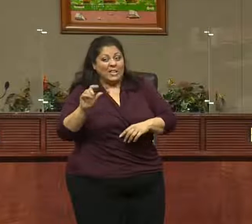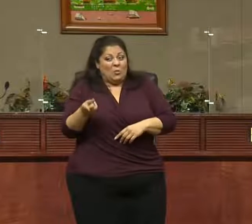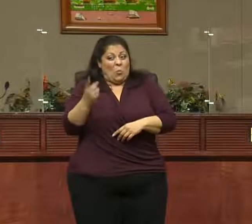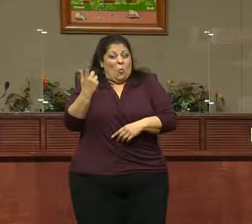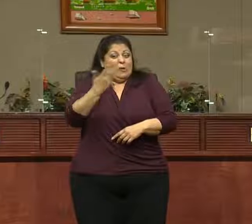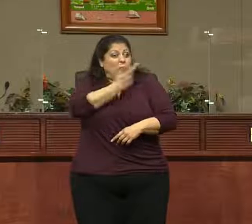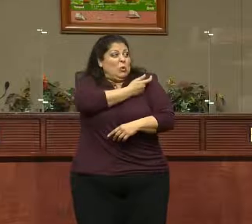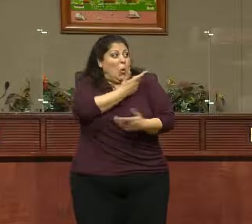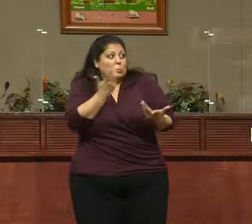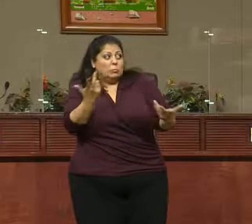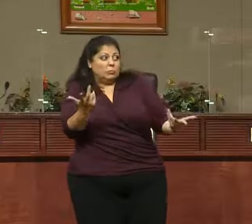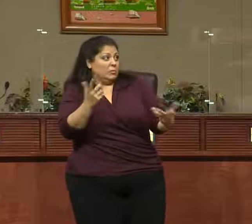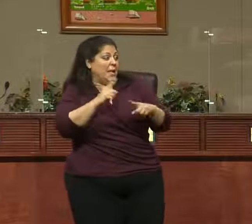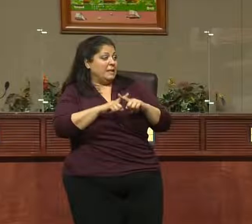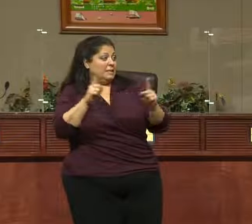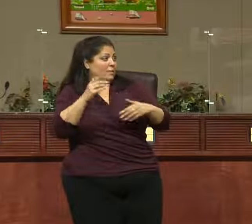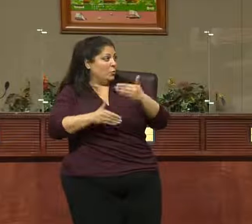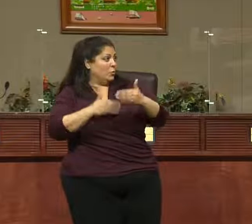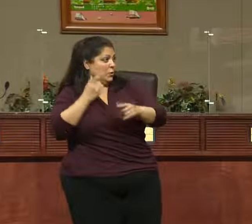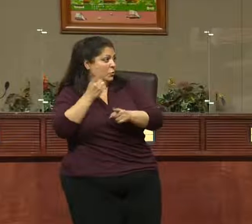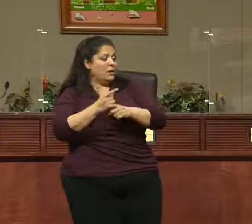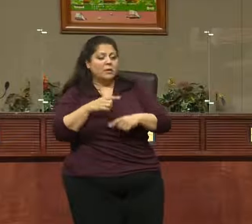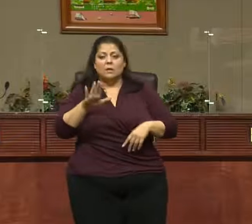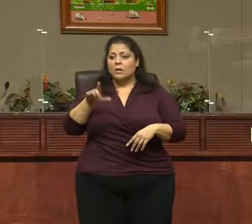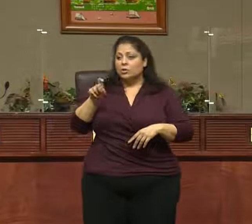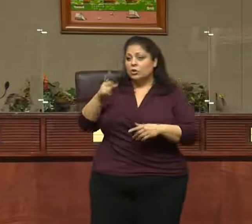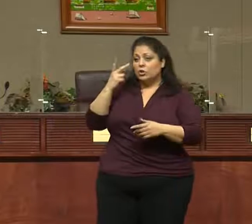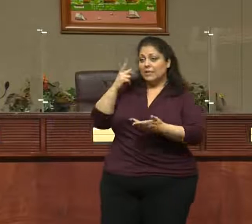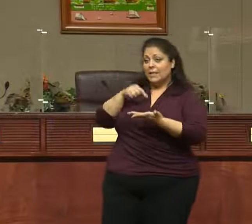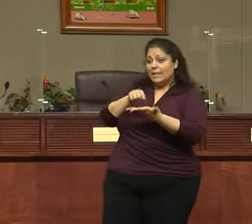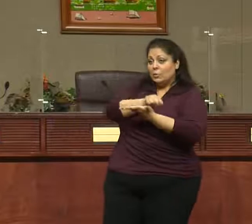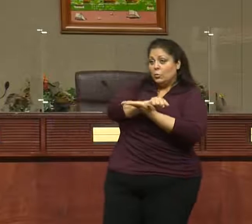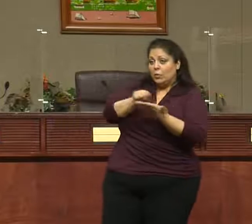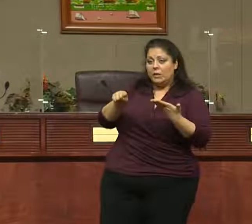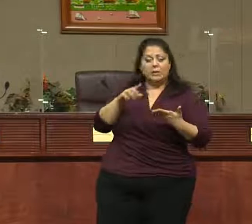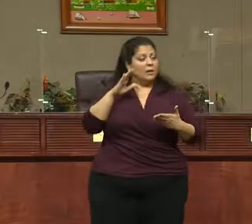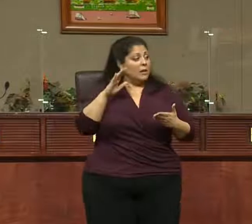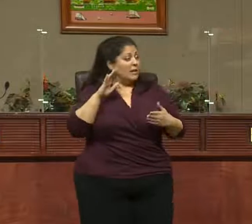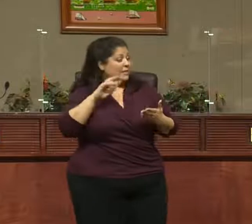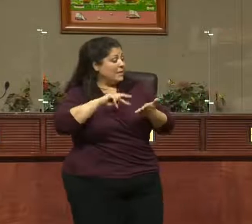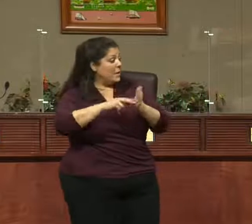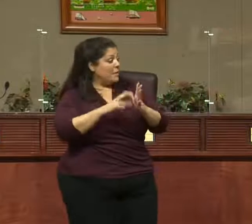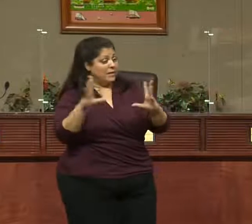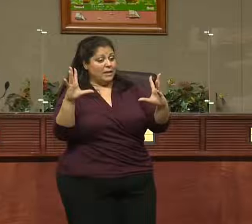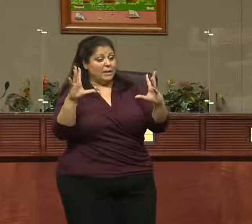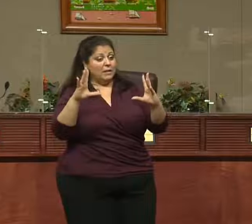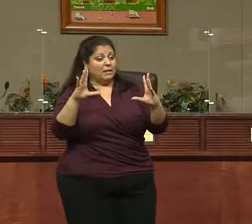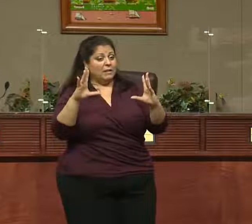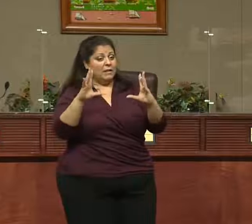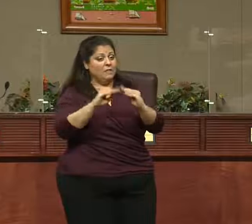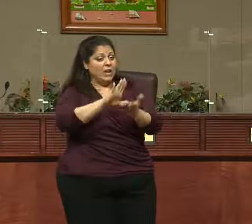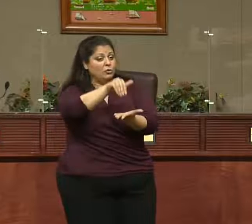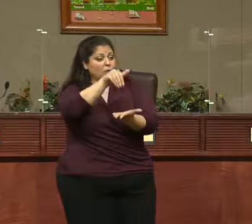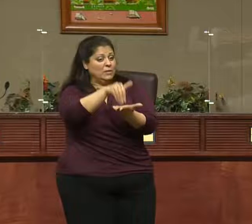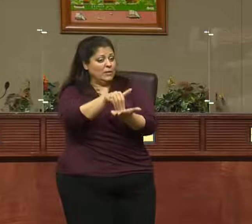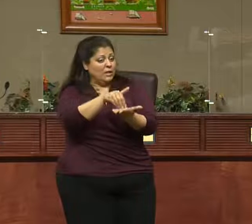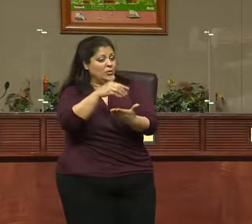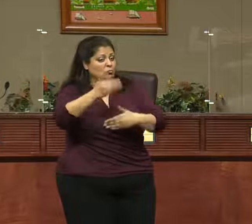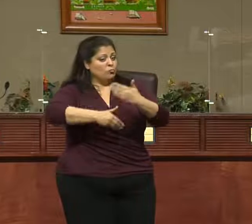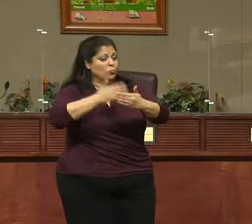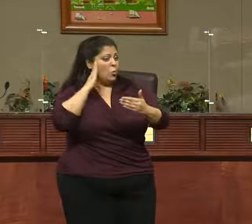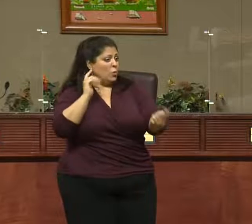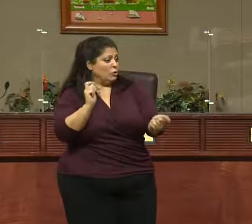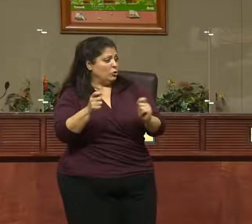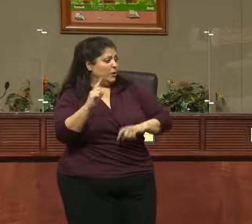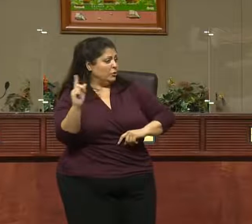Probably this week. Is that going to change how you do things at the convention center? Is that where it'll be? The